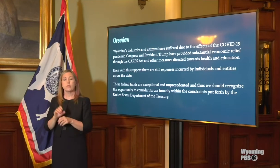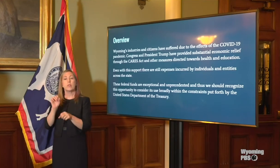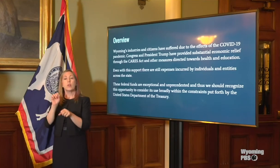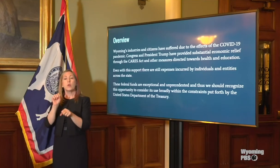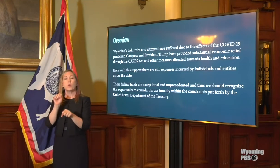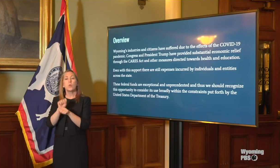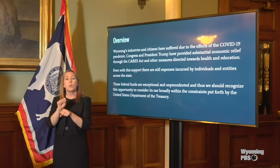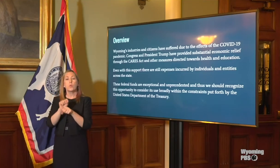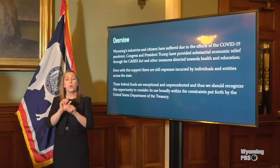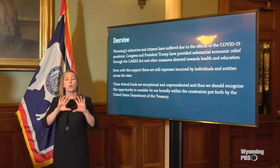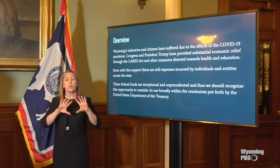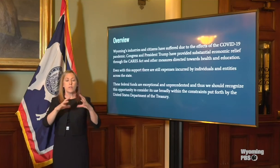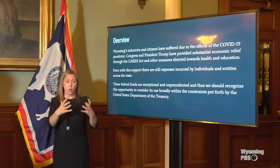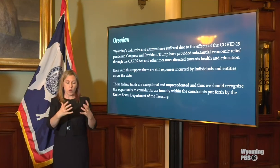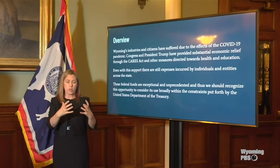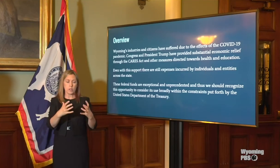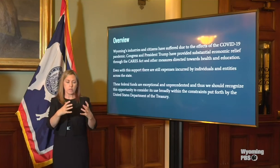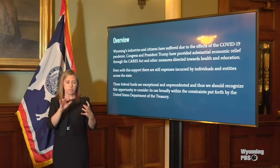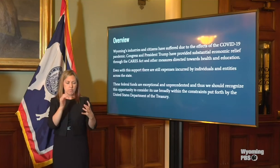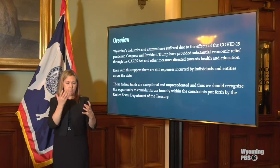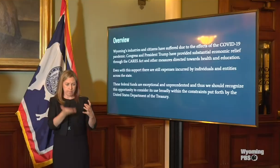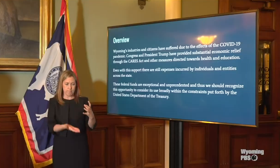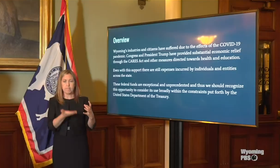Workforce is workforce.